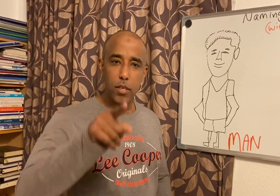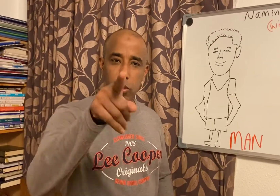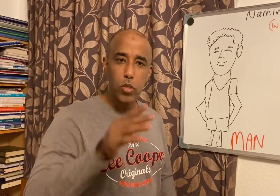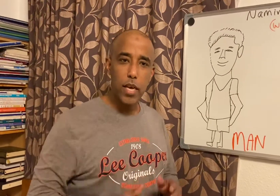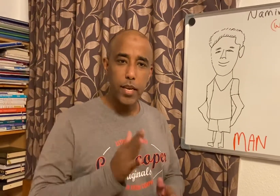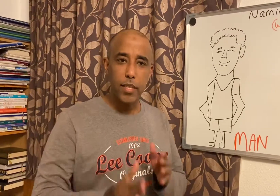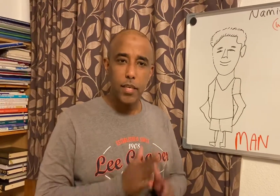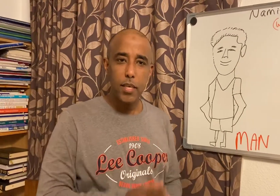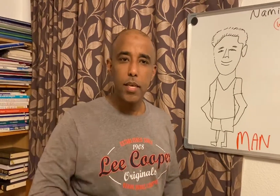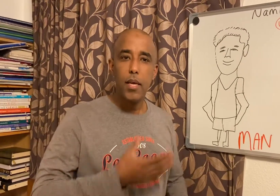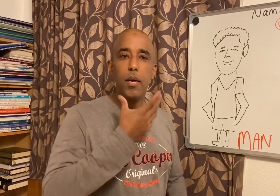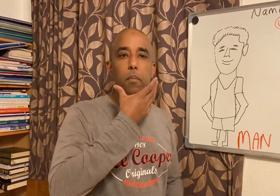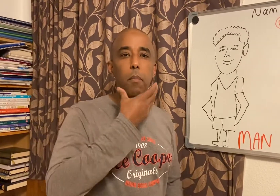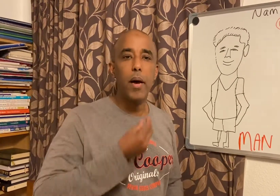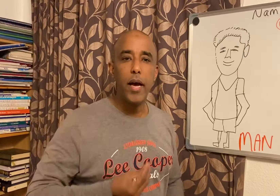You sign it. Man.